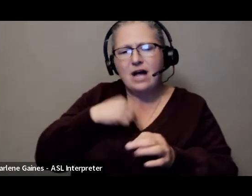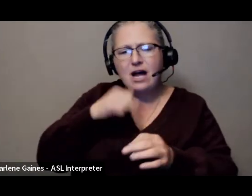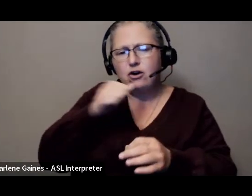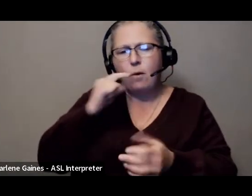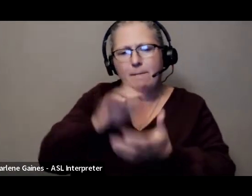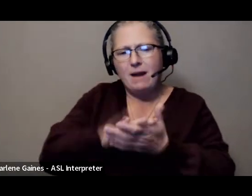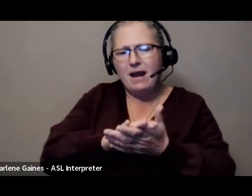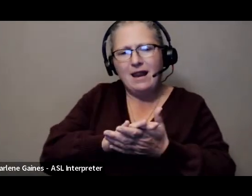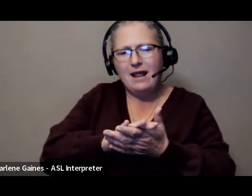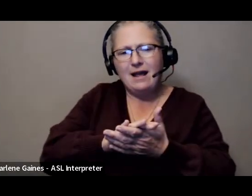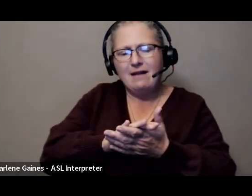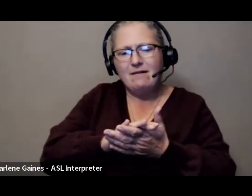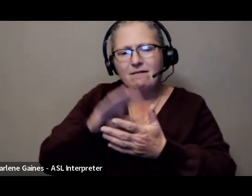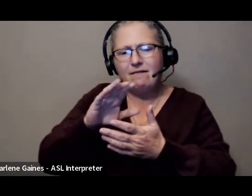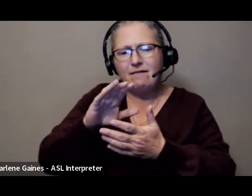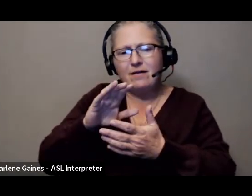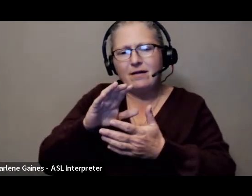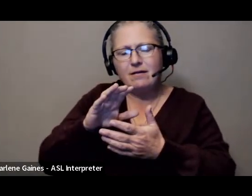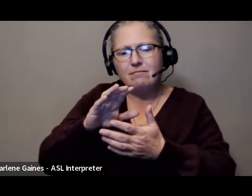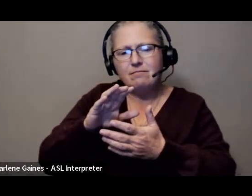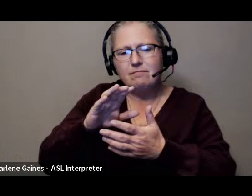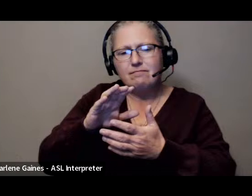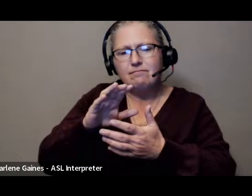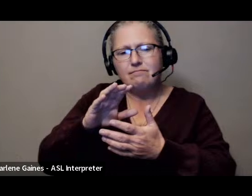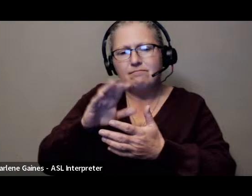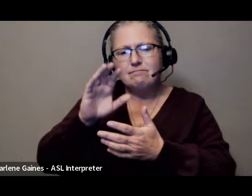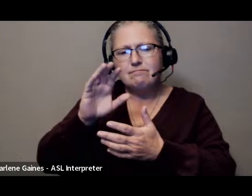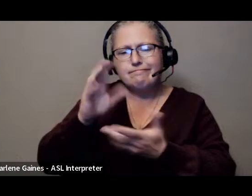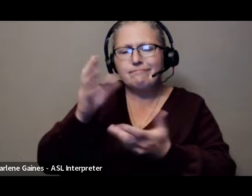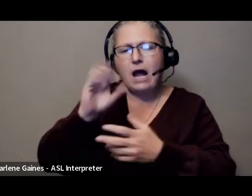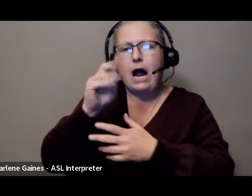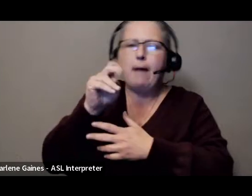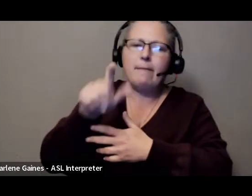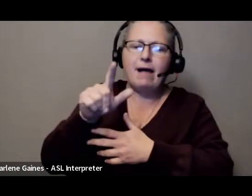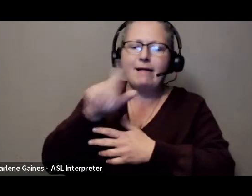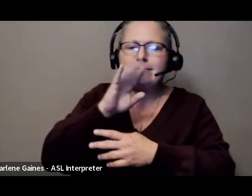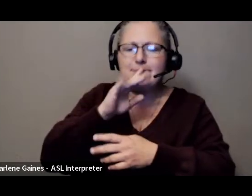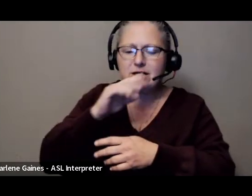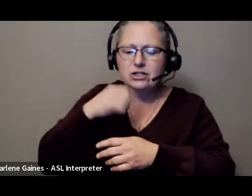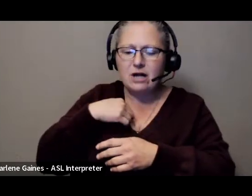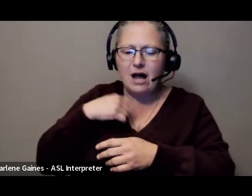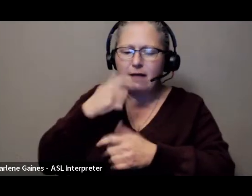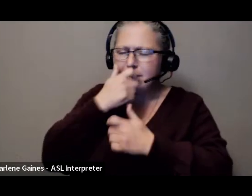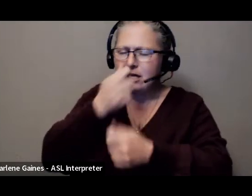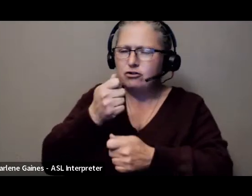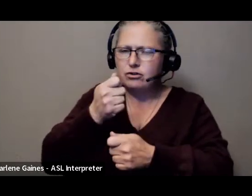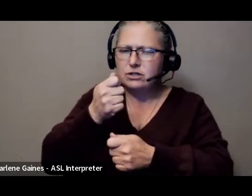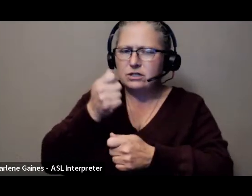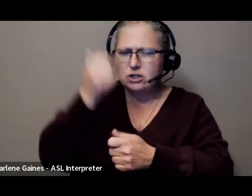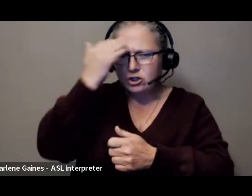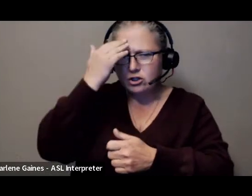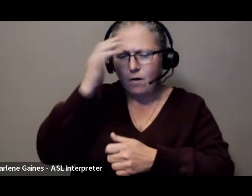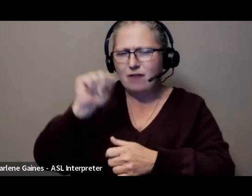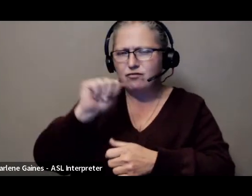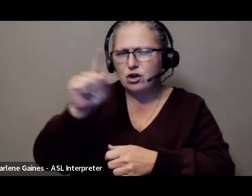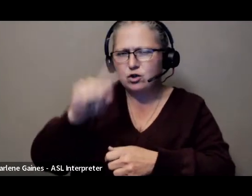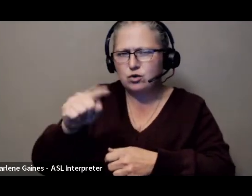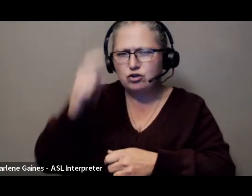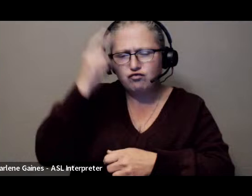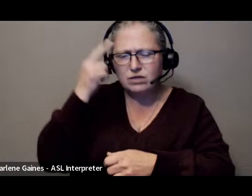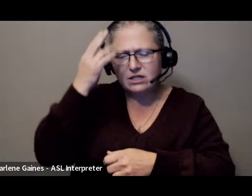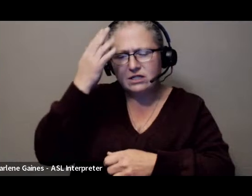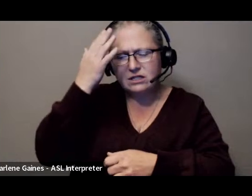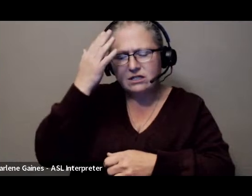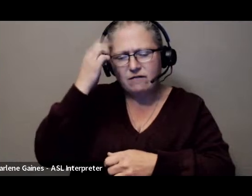believe in compelled speech. But I do think I would be interested to know trustee Andrade Zuniga's reasons